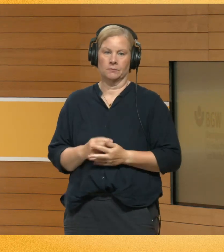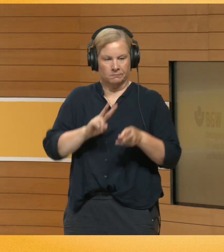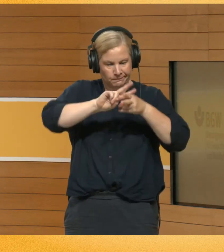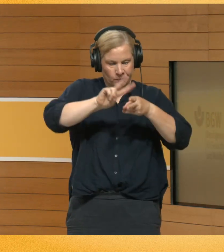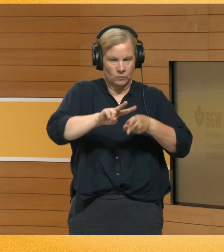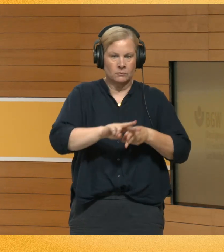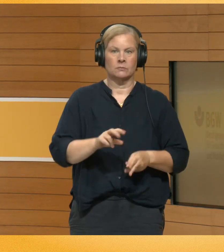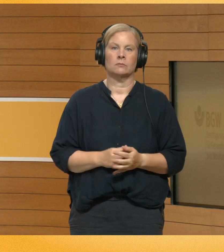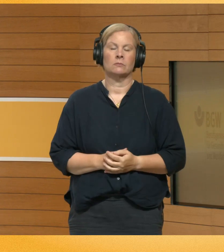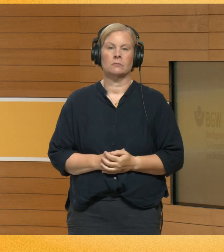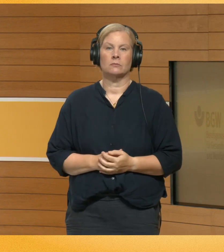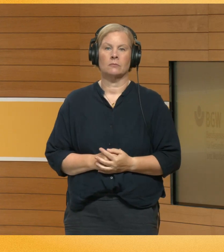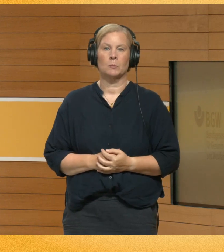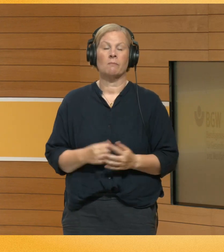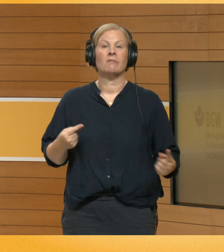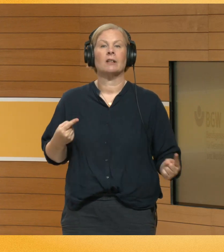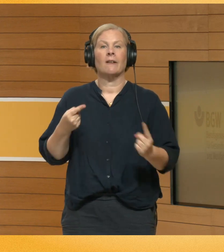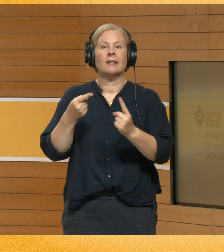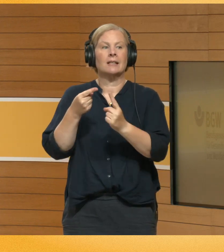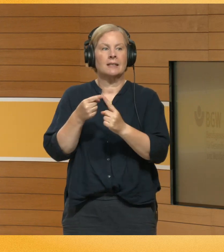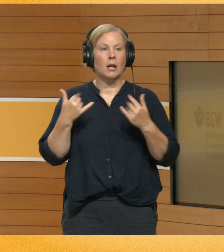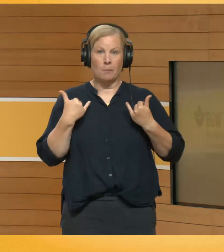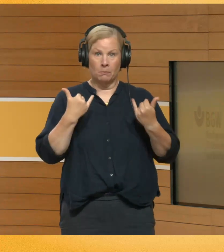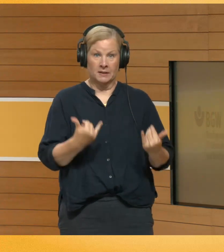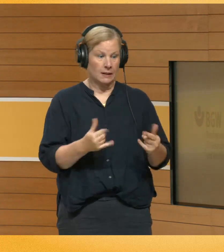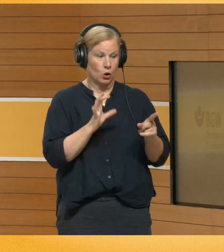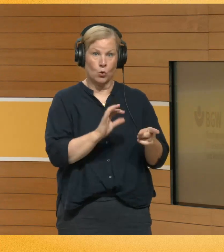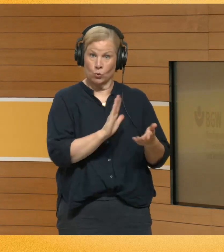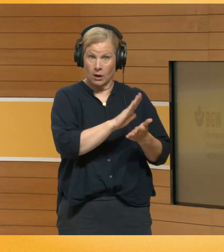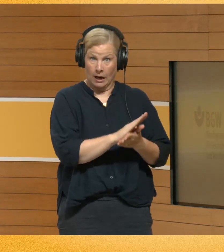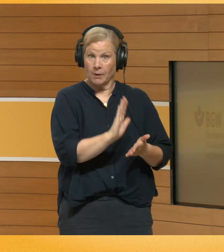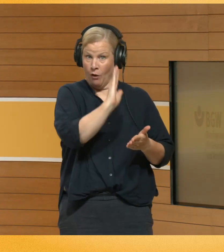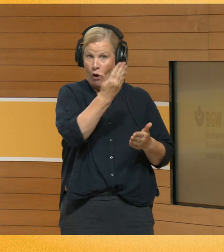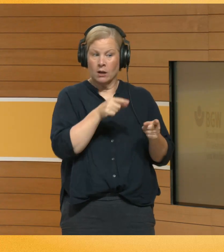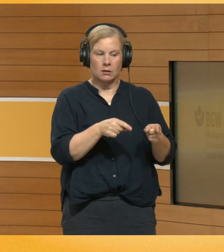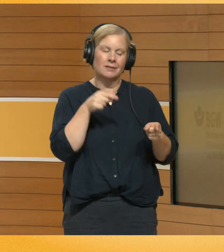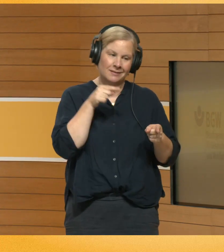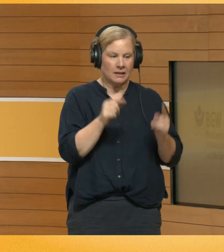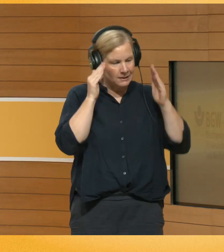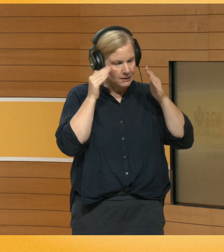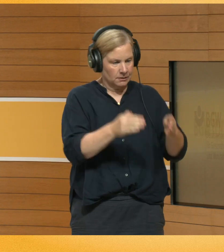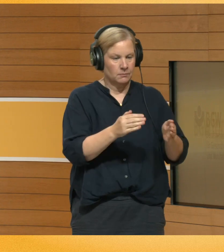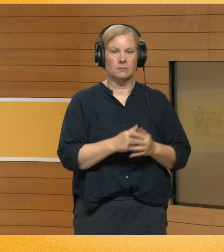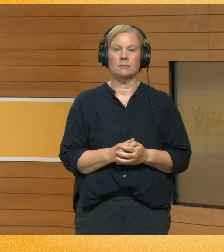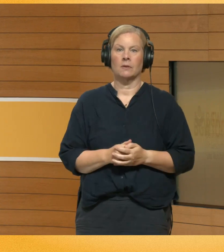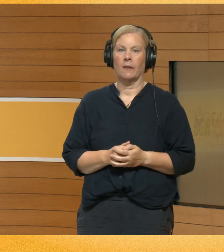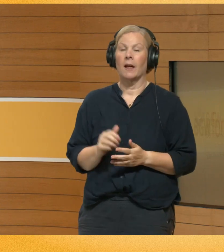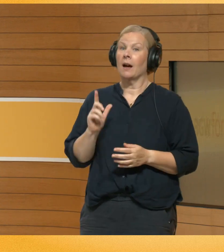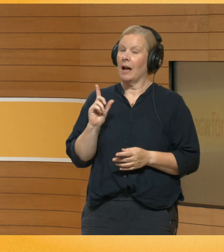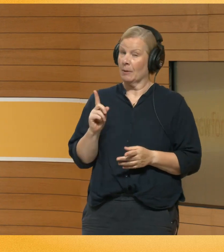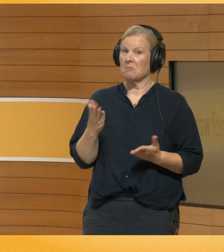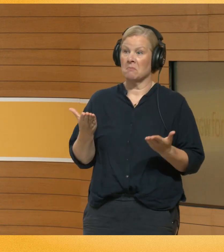well. That we do not need to wait for a pandemic before we are